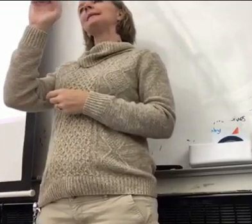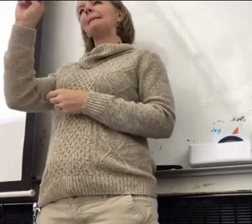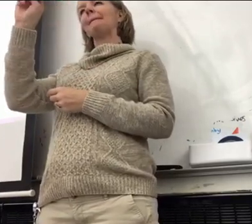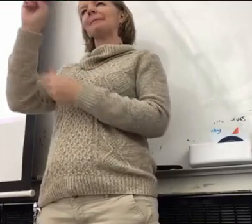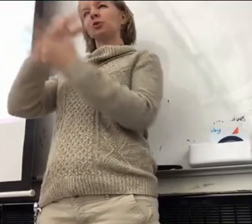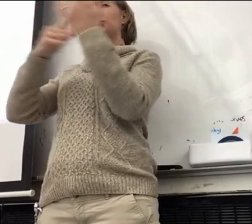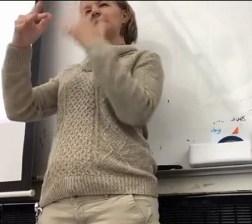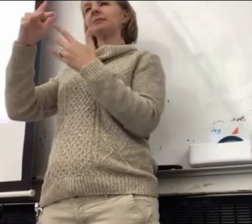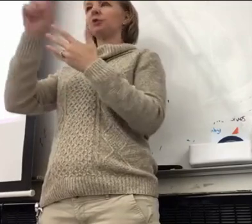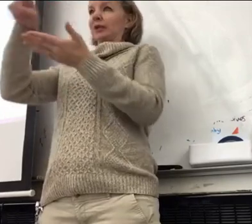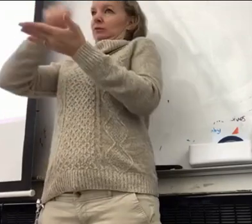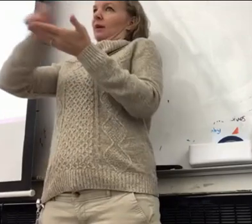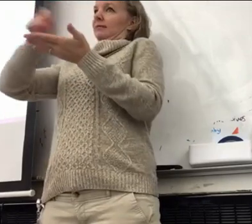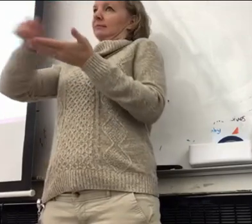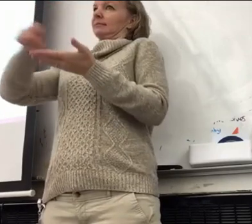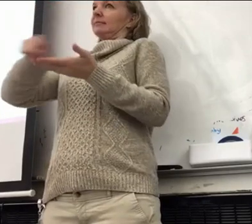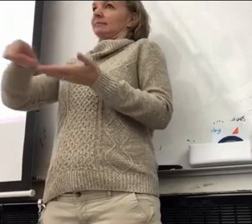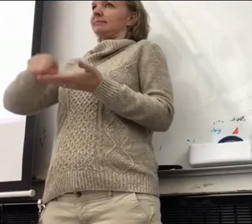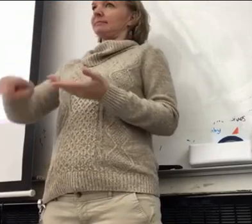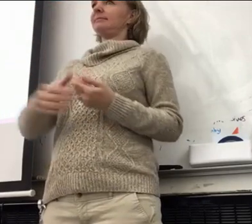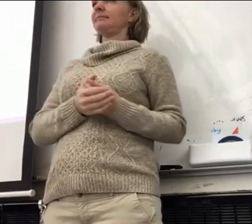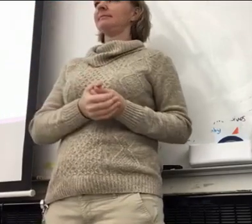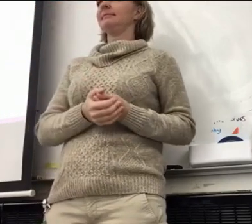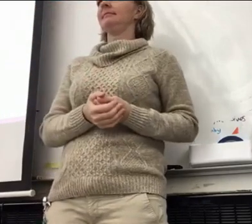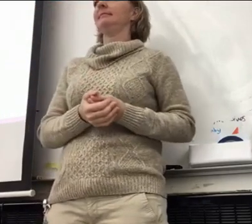the word socialism